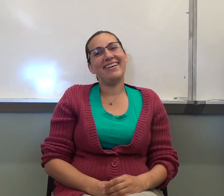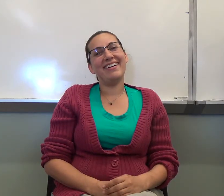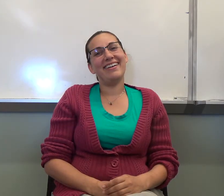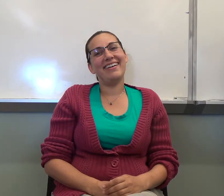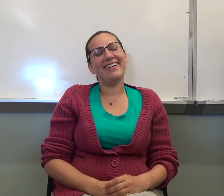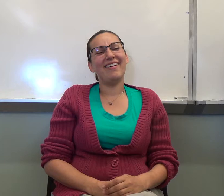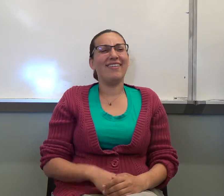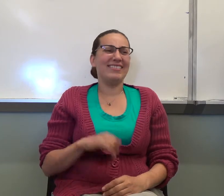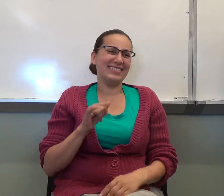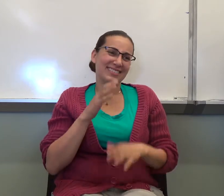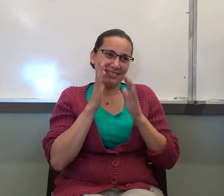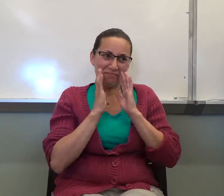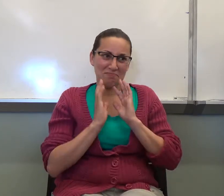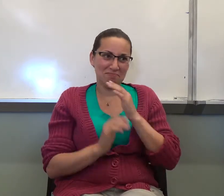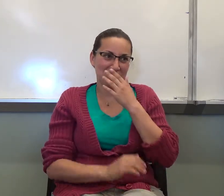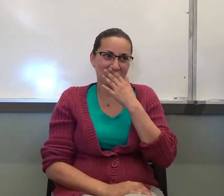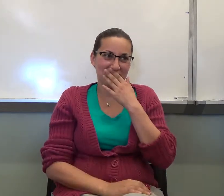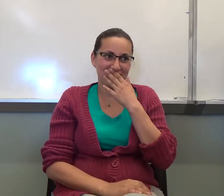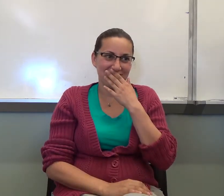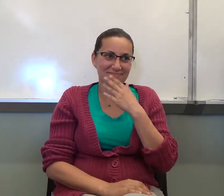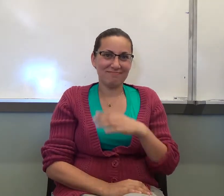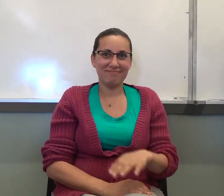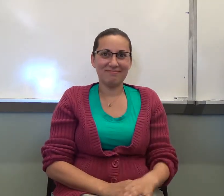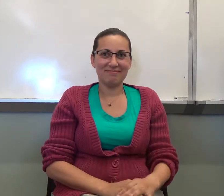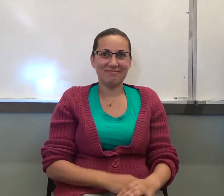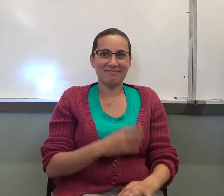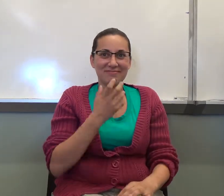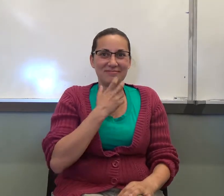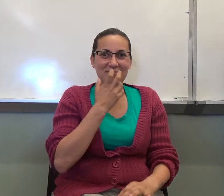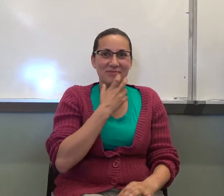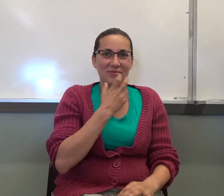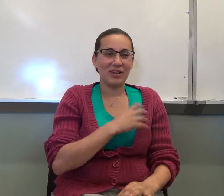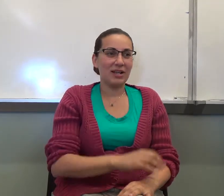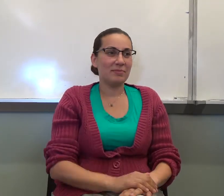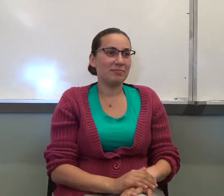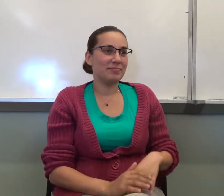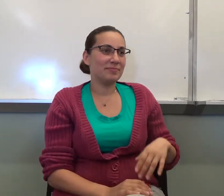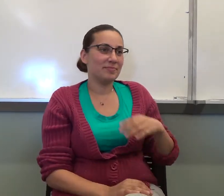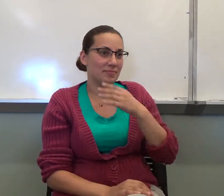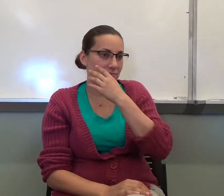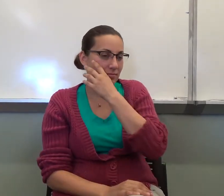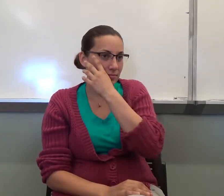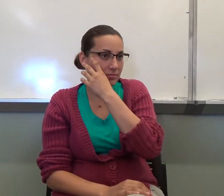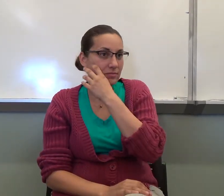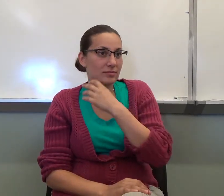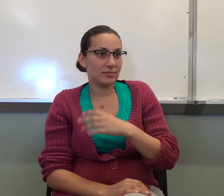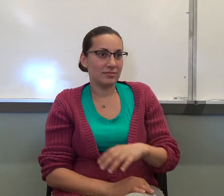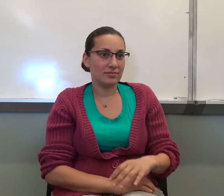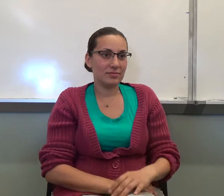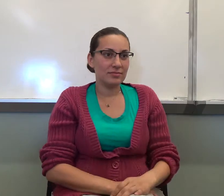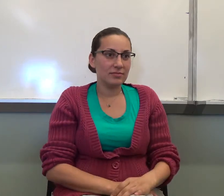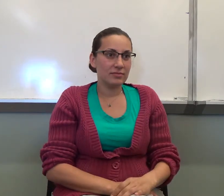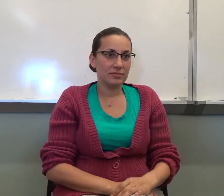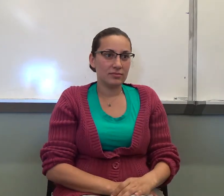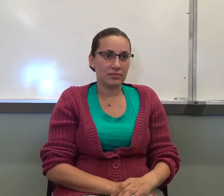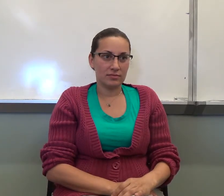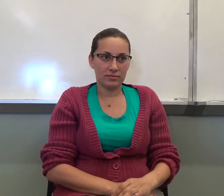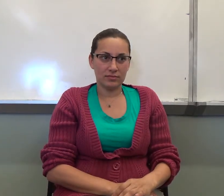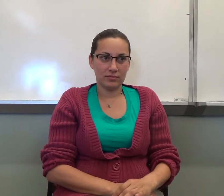just has to do with the power and the variable. X squared, like terms. These are